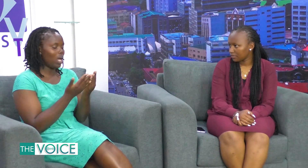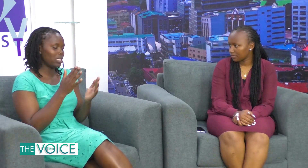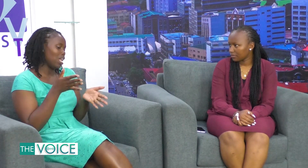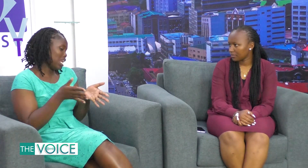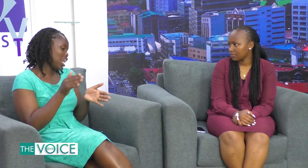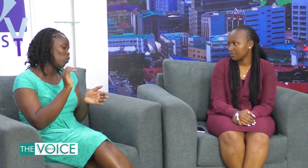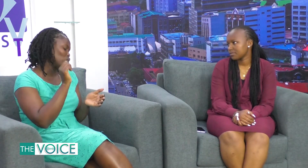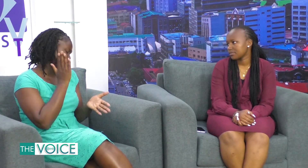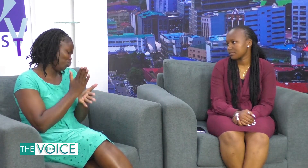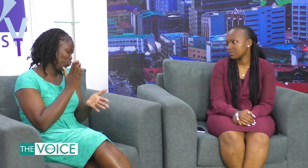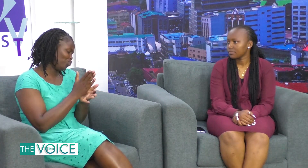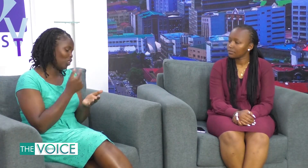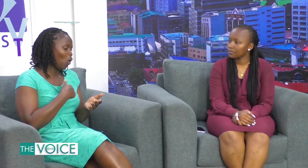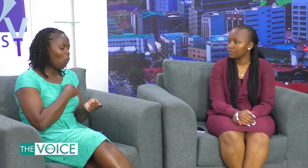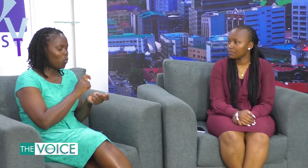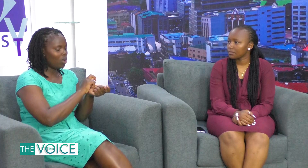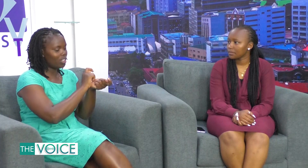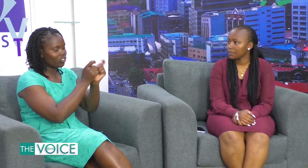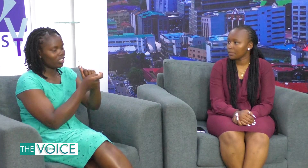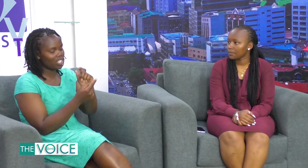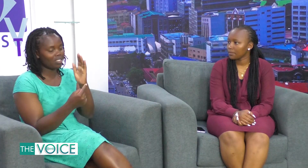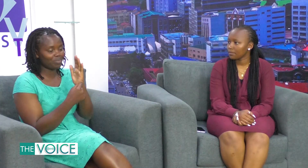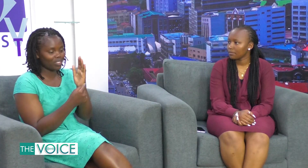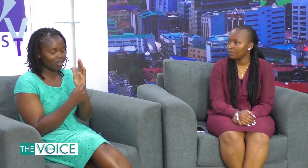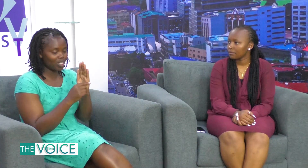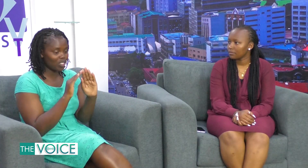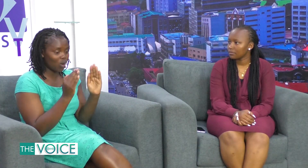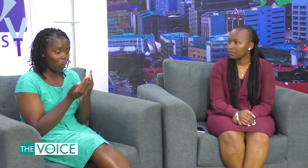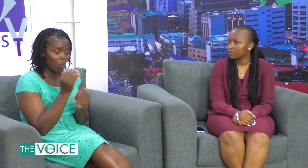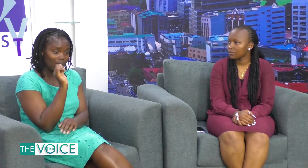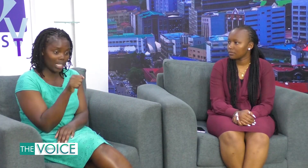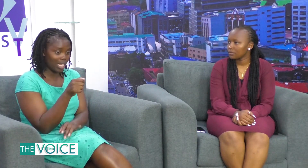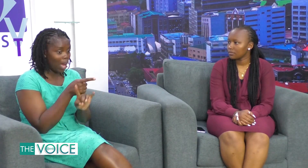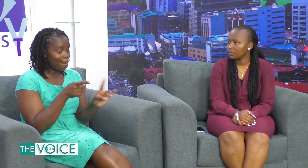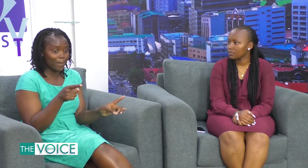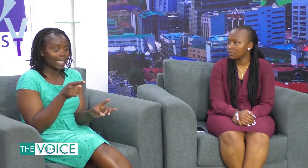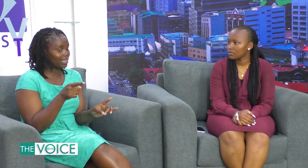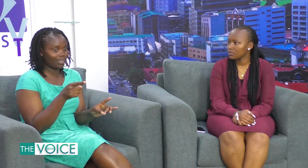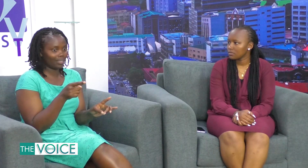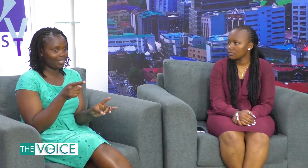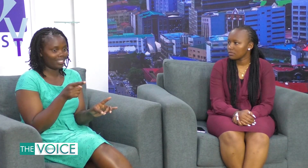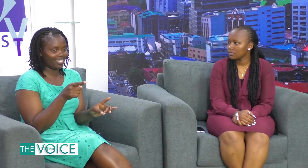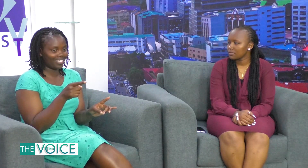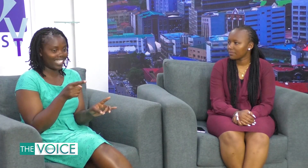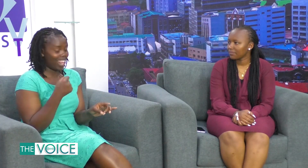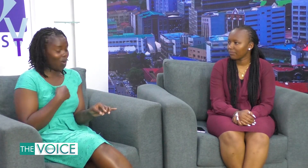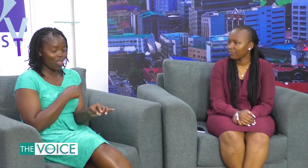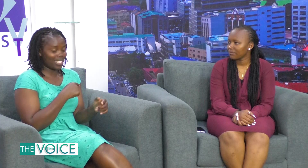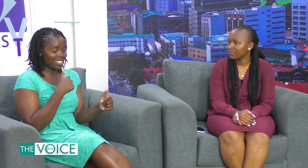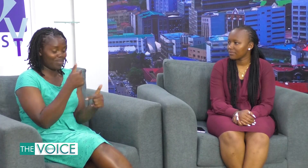now, in the world today, it's really changing to the technology, and technology is really